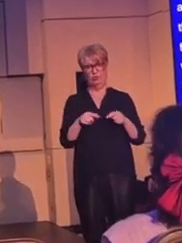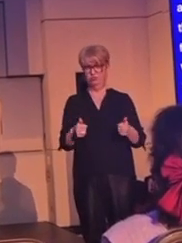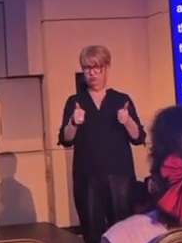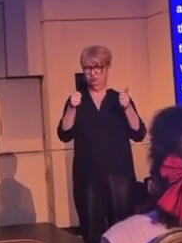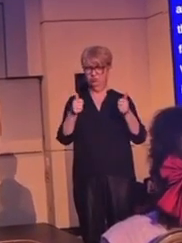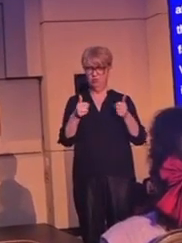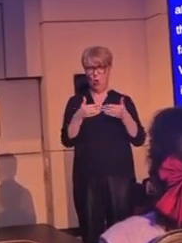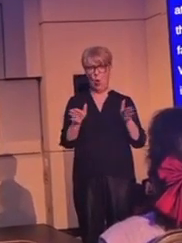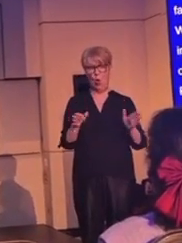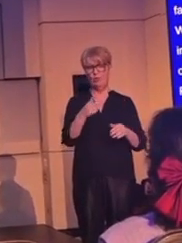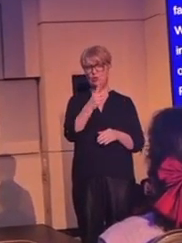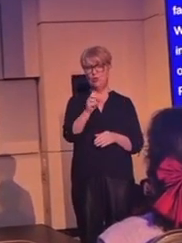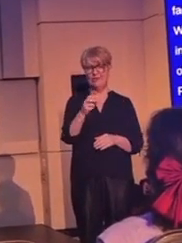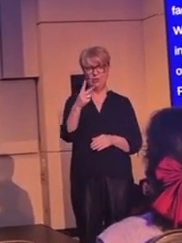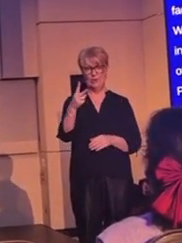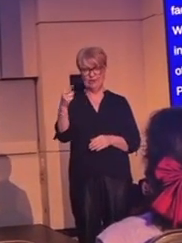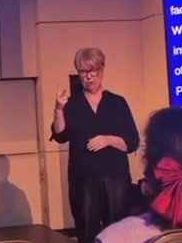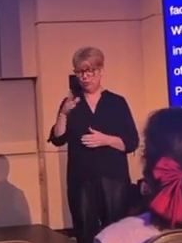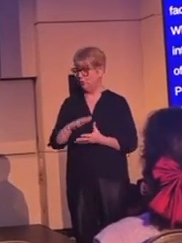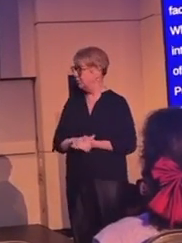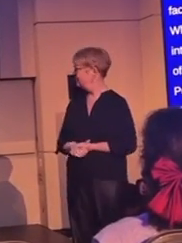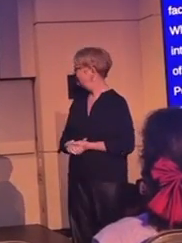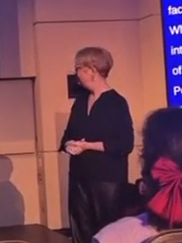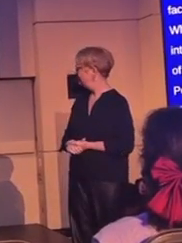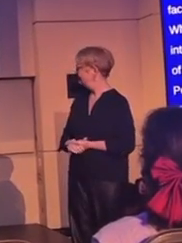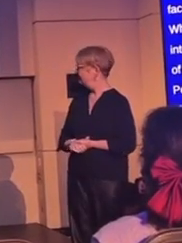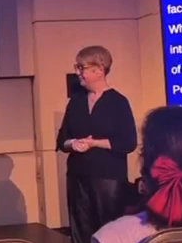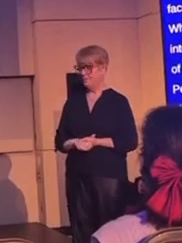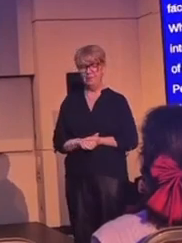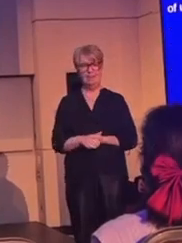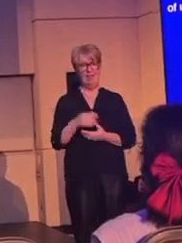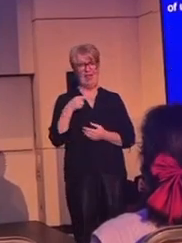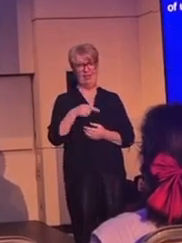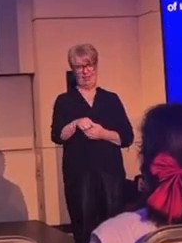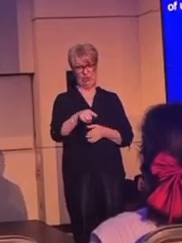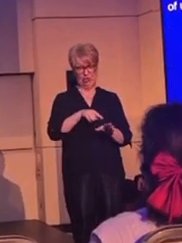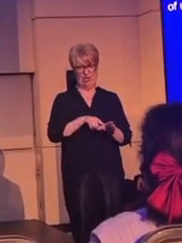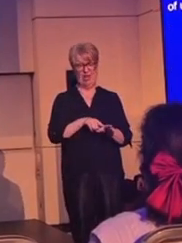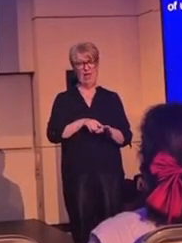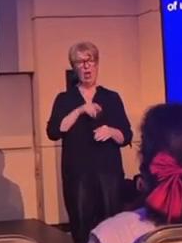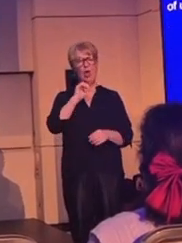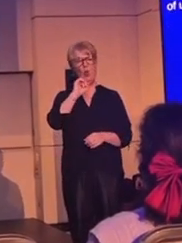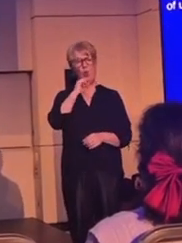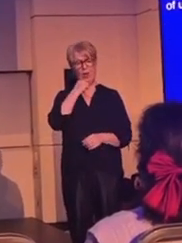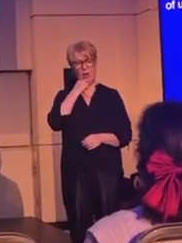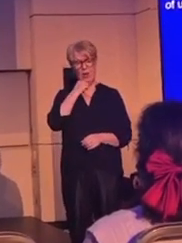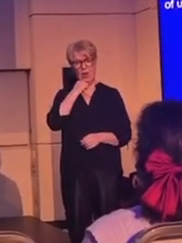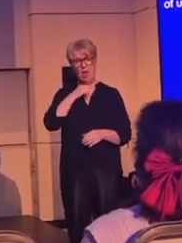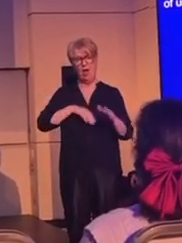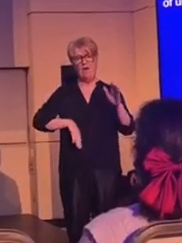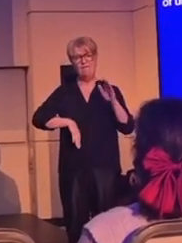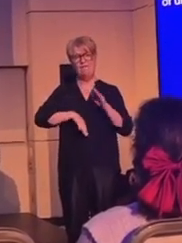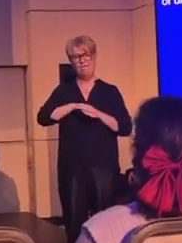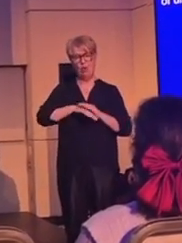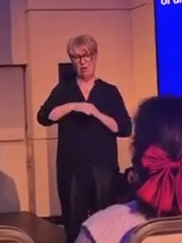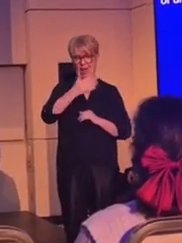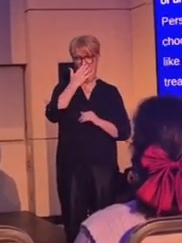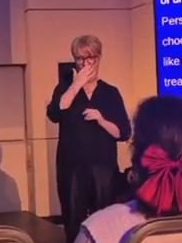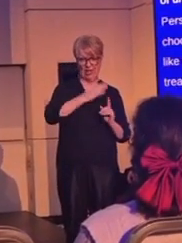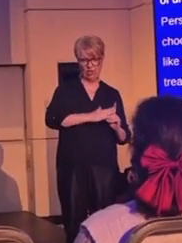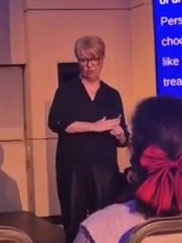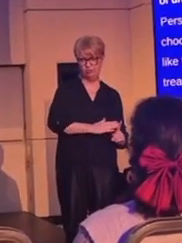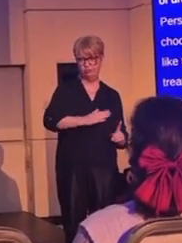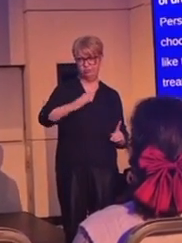in 2022. And now, as of this year, we undertake the full age range of